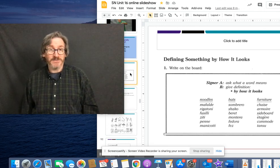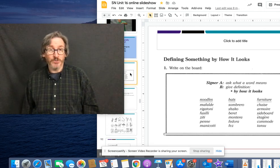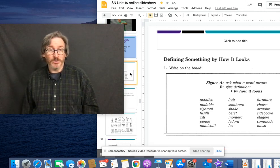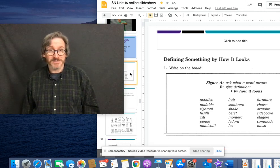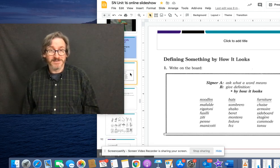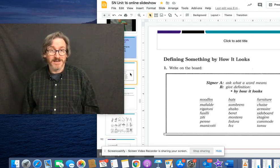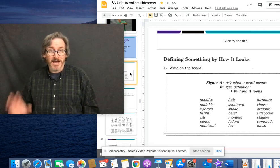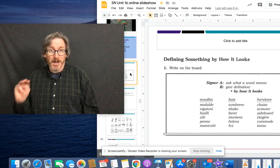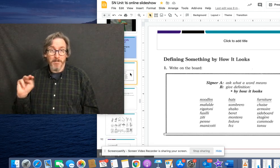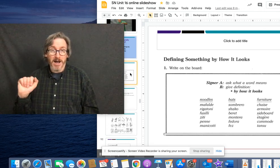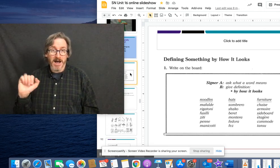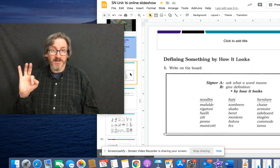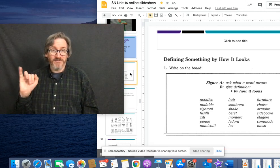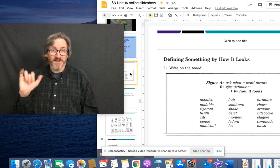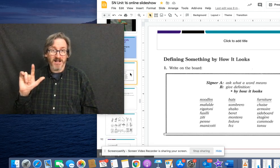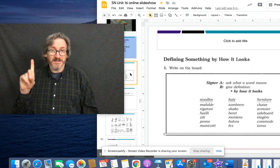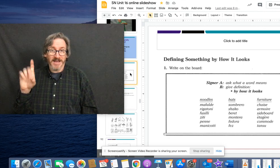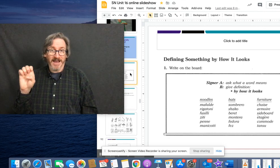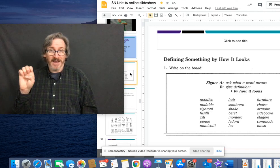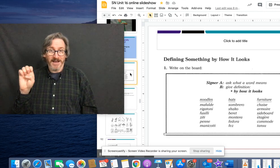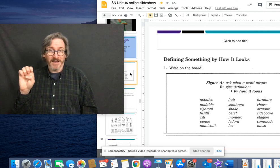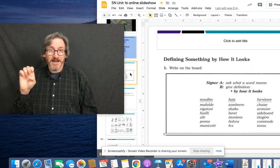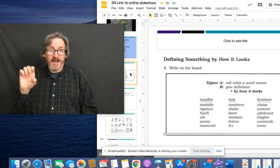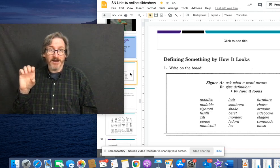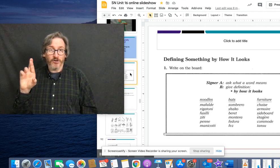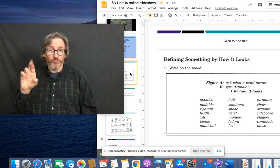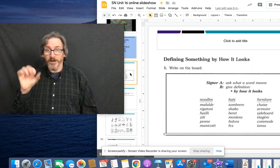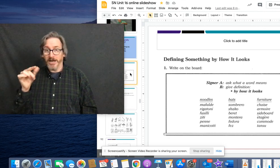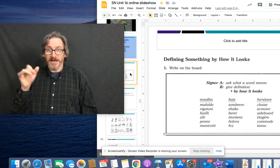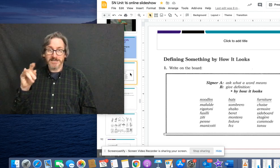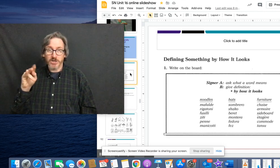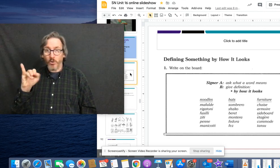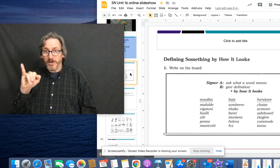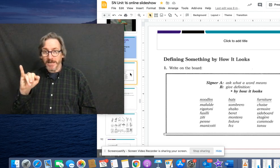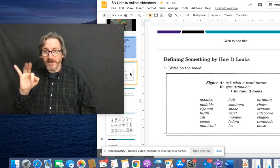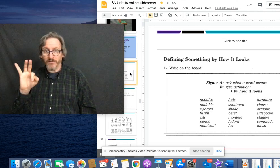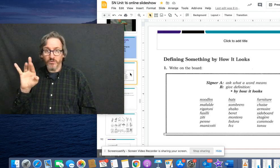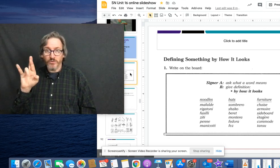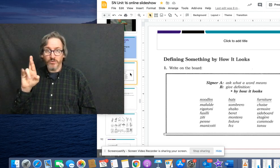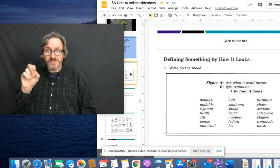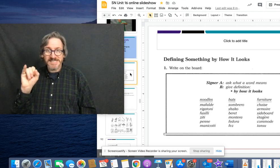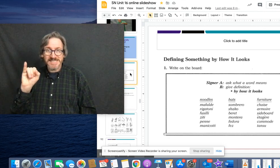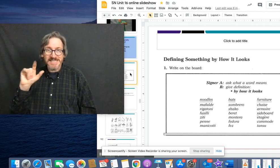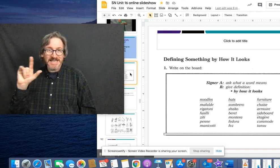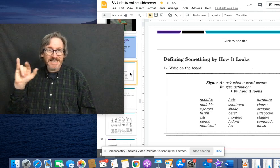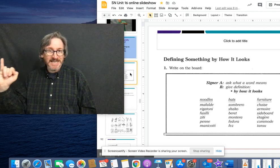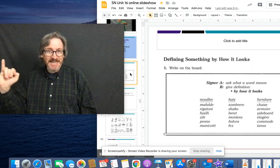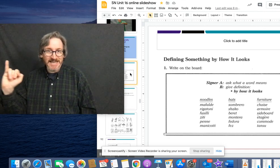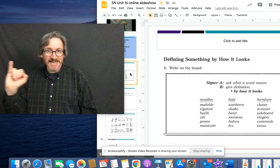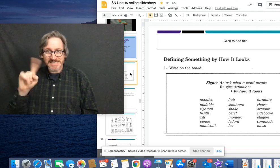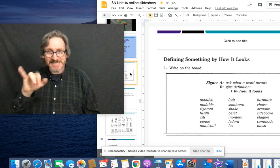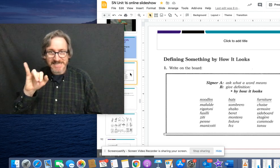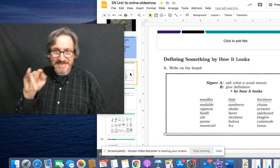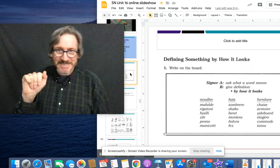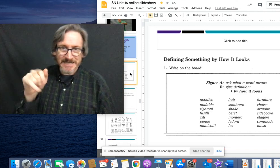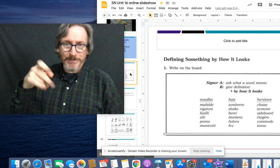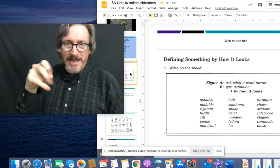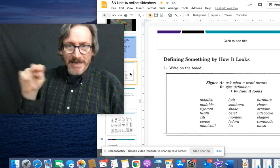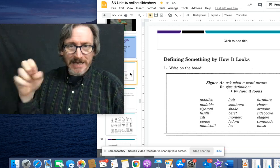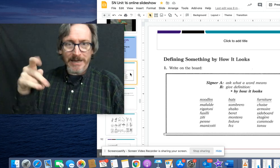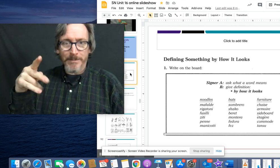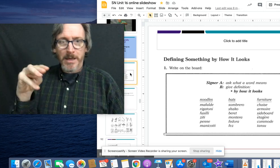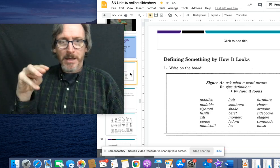Different kinds of noodles, mafalda and rigatoni and fusilli,